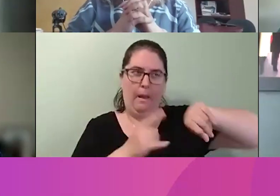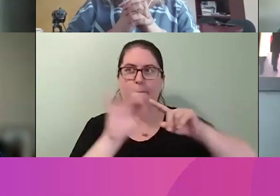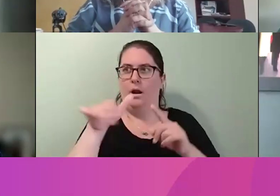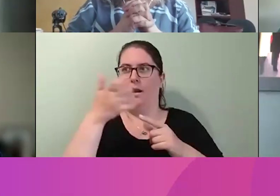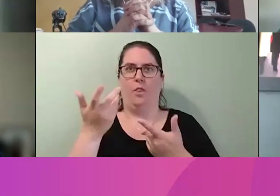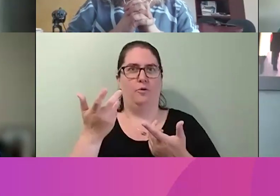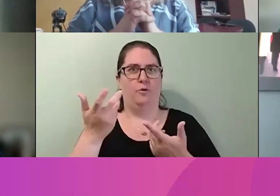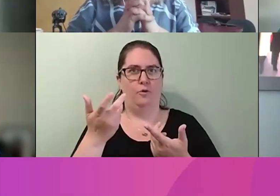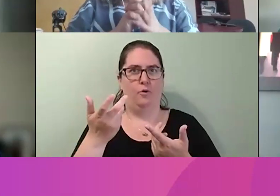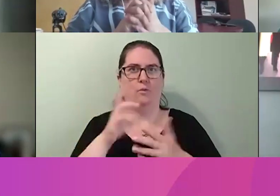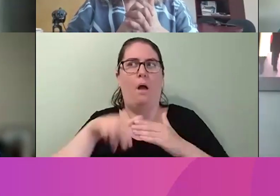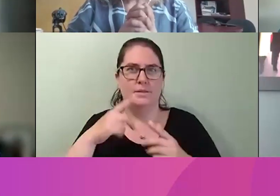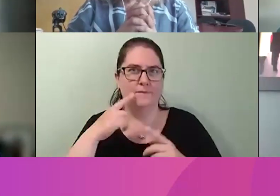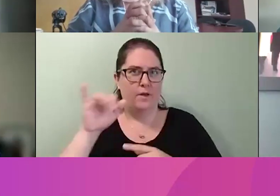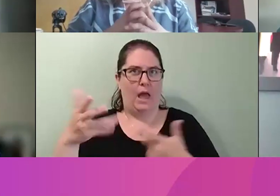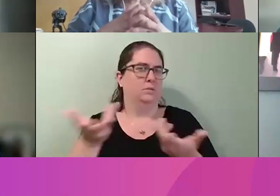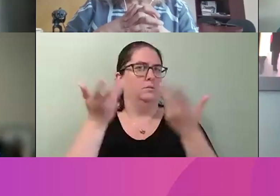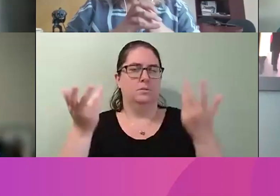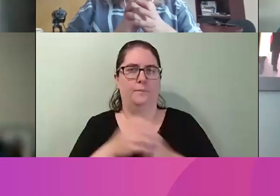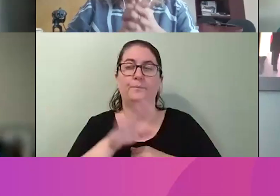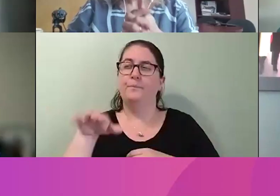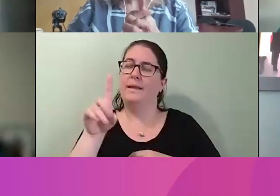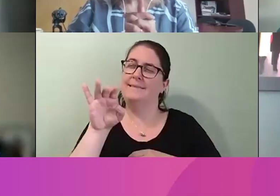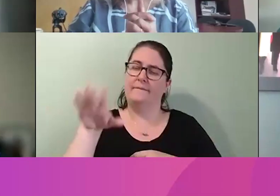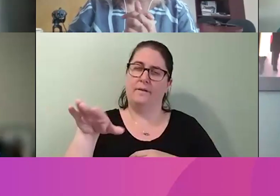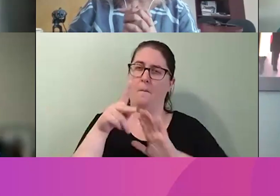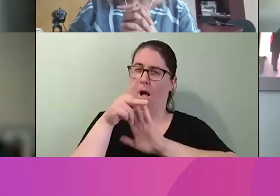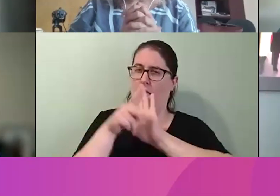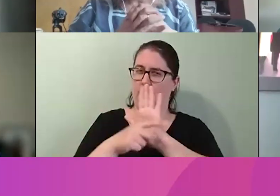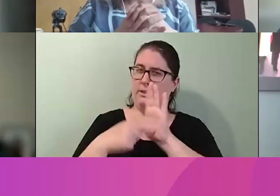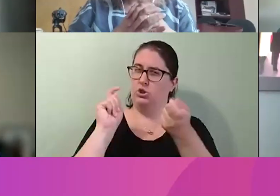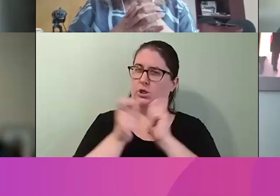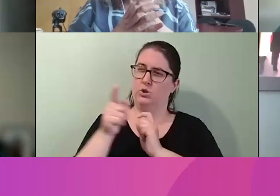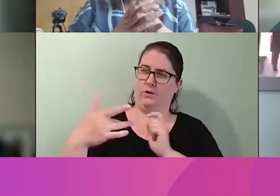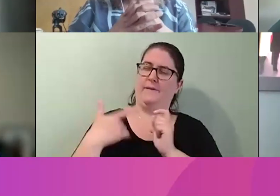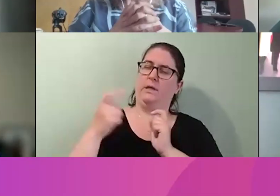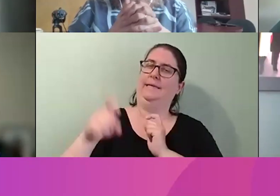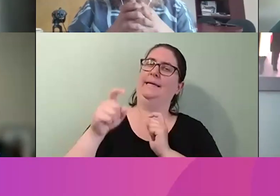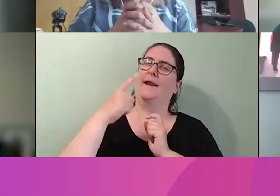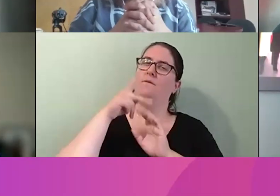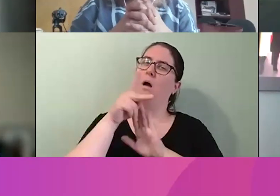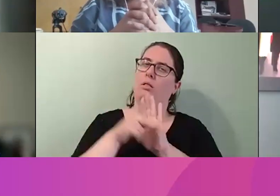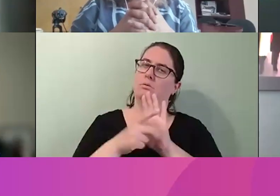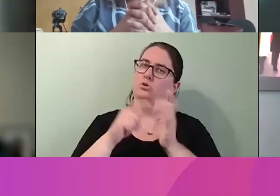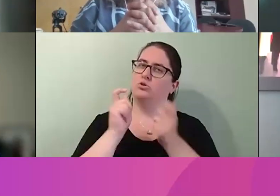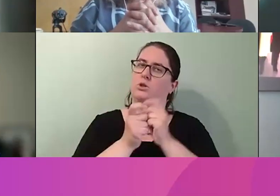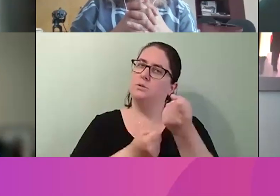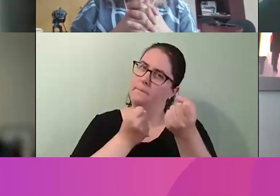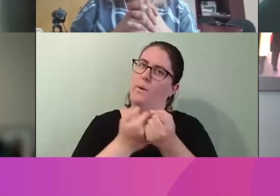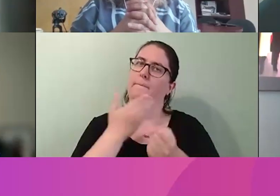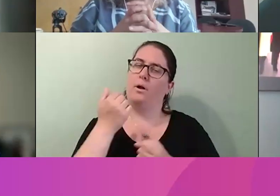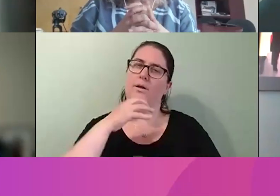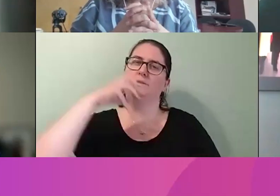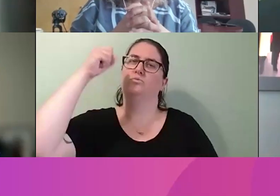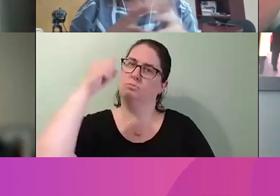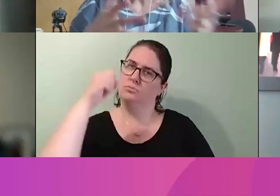can turn to the question about sort of policy changes. What policy changes do you think are needed to better support older adults